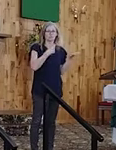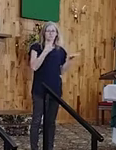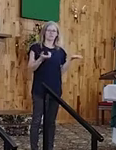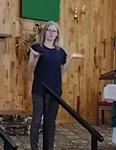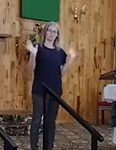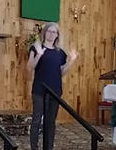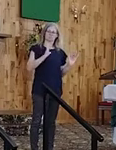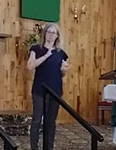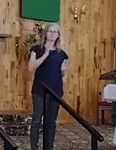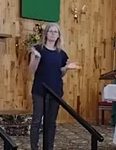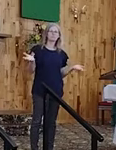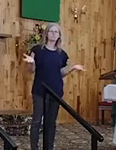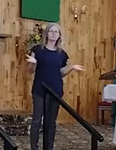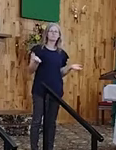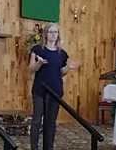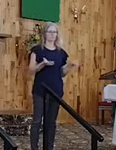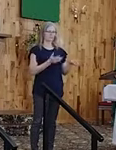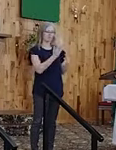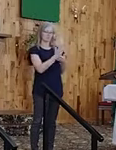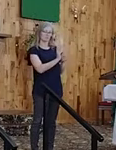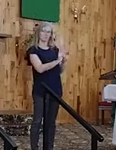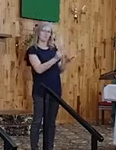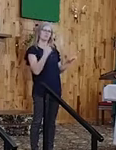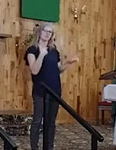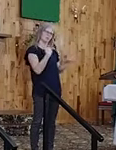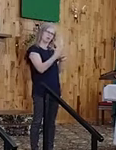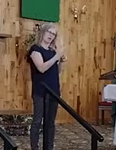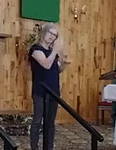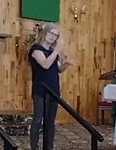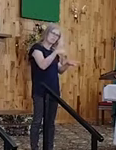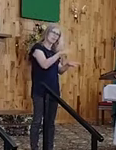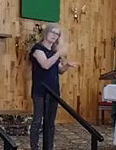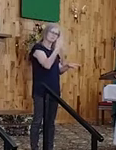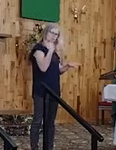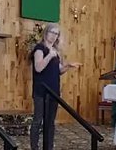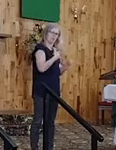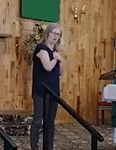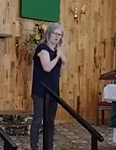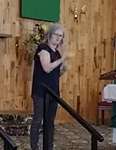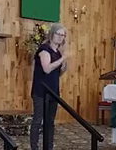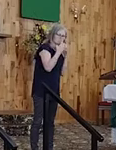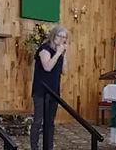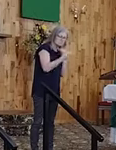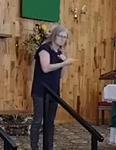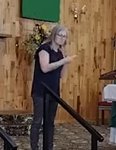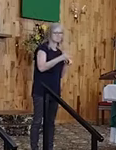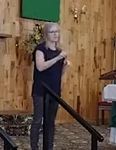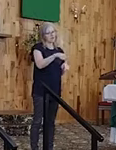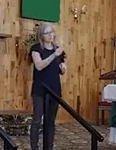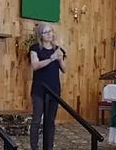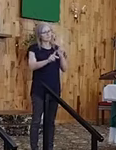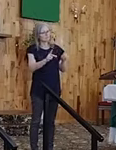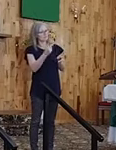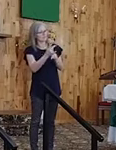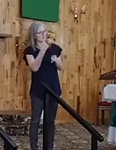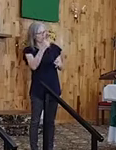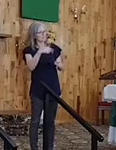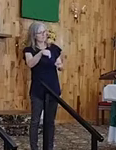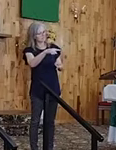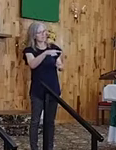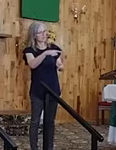okay, there are certain people that we do care for because we love them. There are certain people we care for because they care